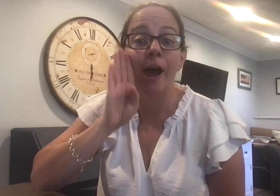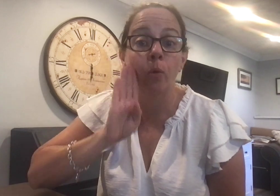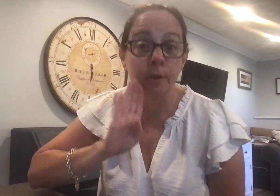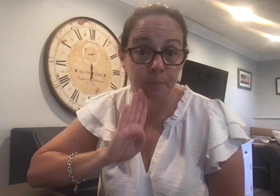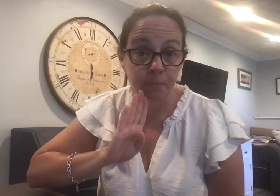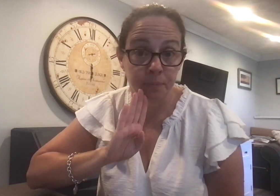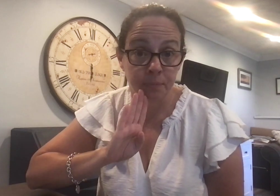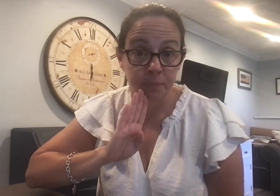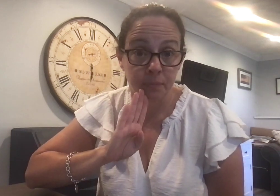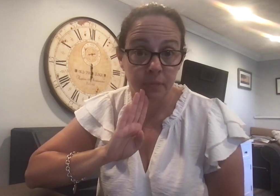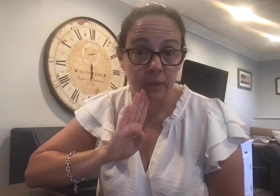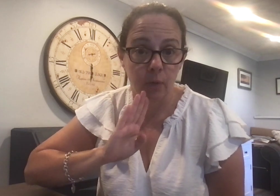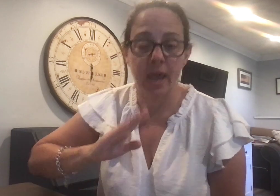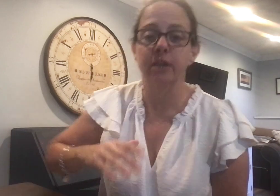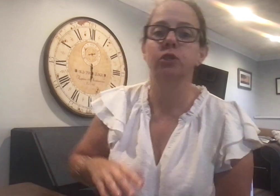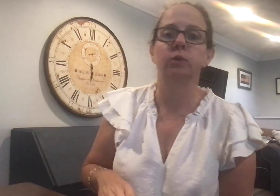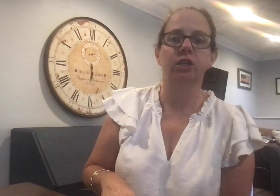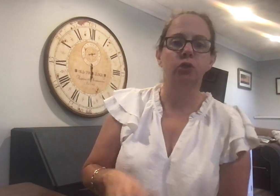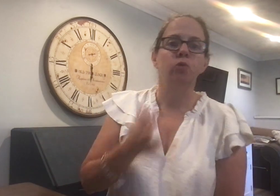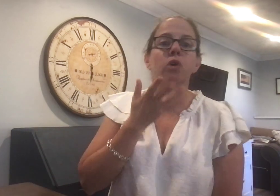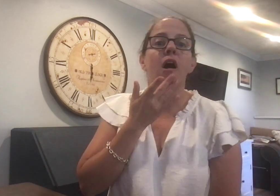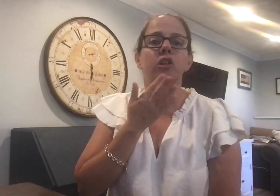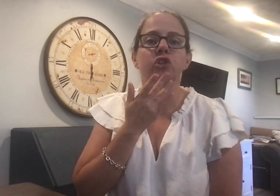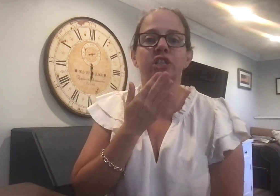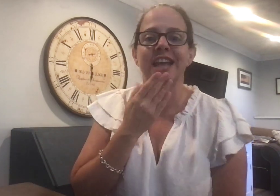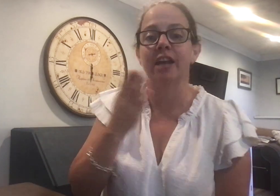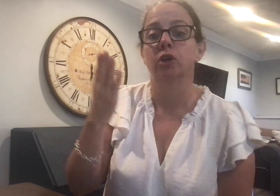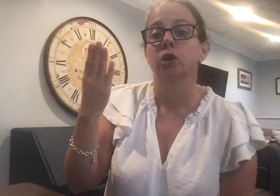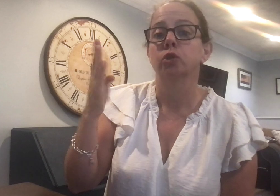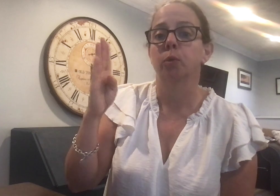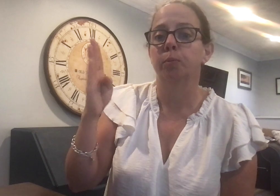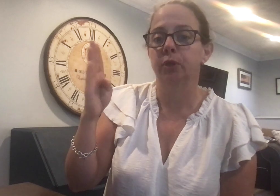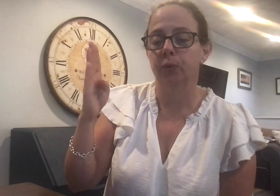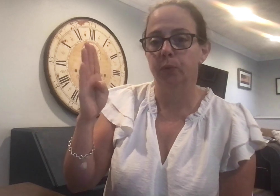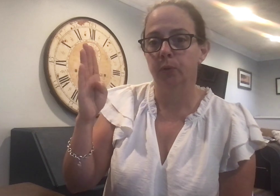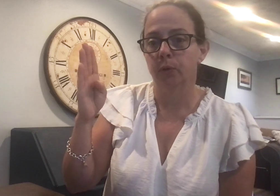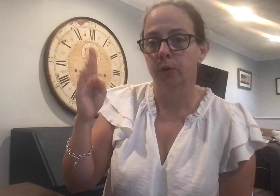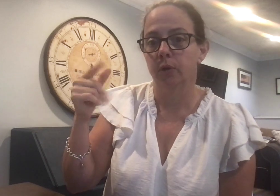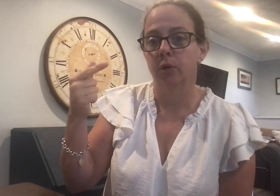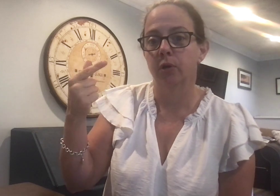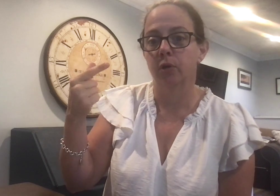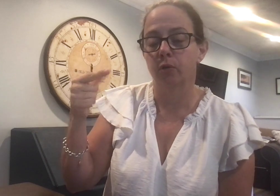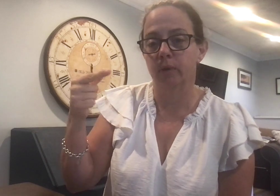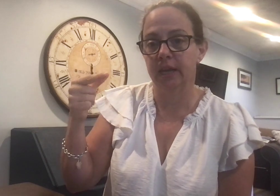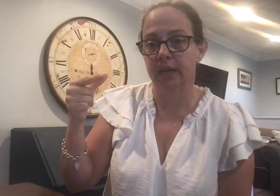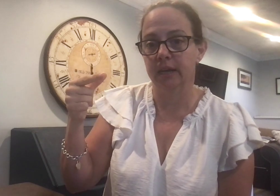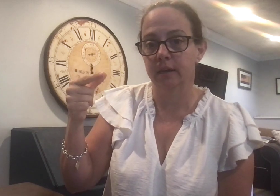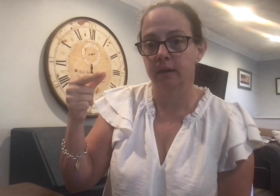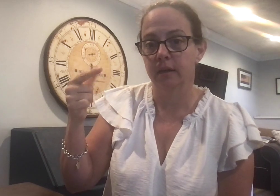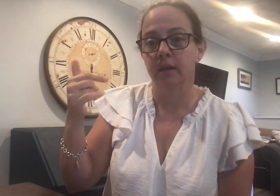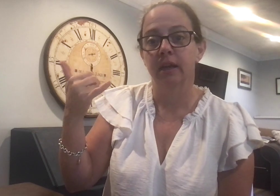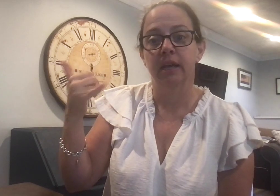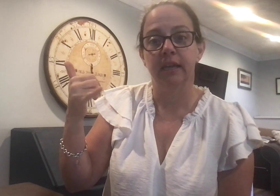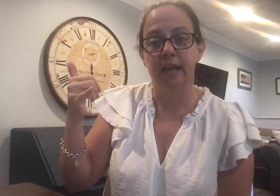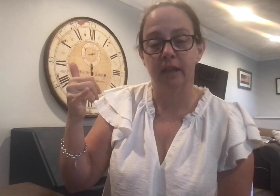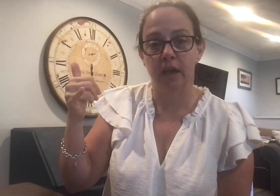Brown. Okay, so let's do colors again. So blue, green,